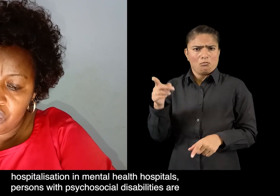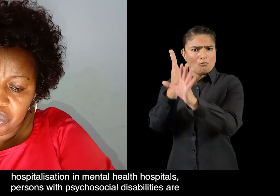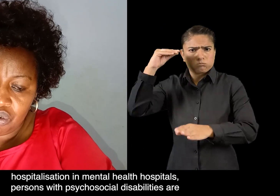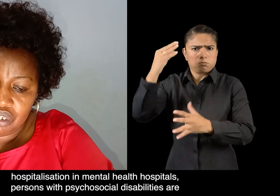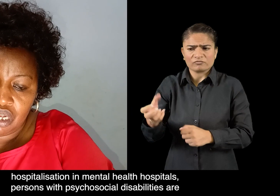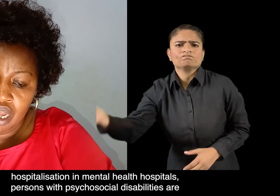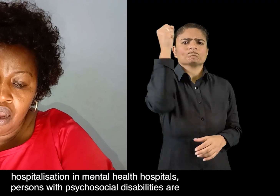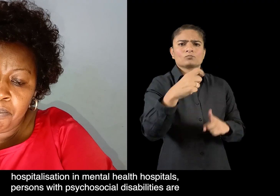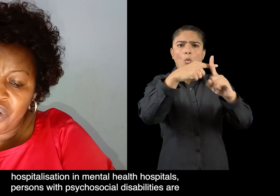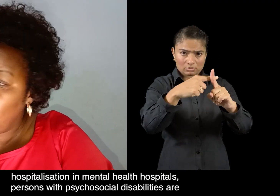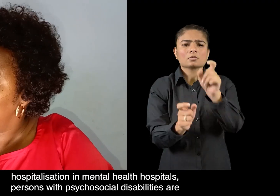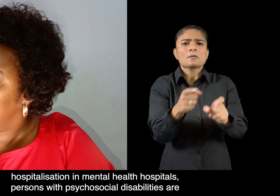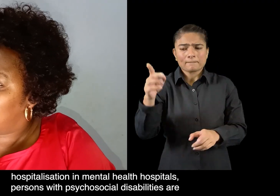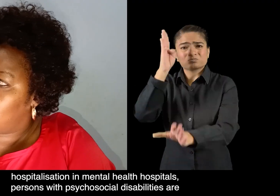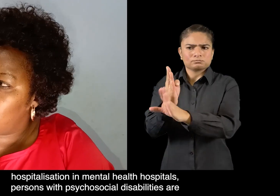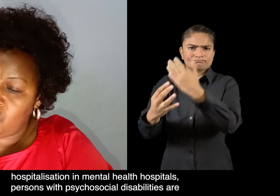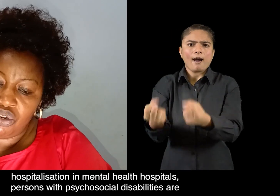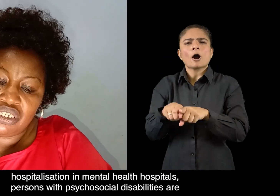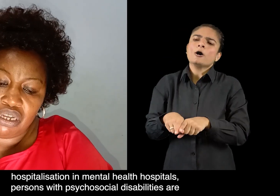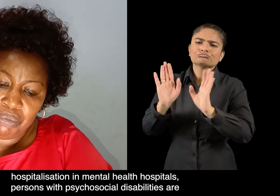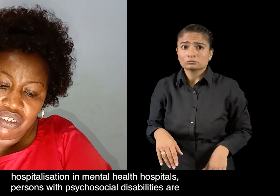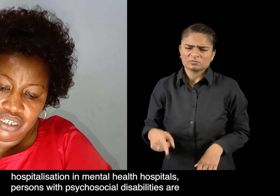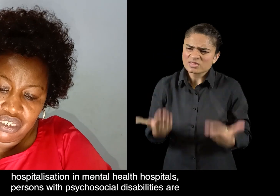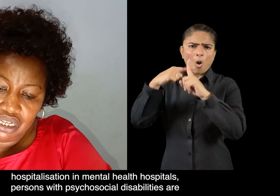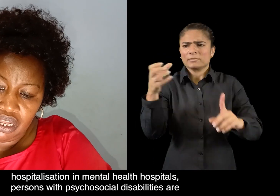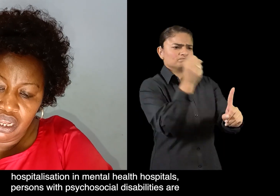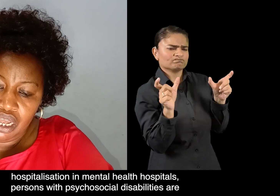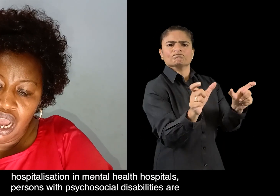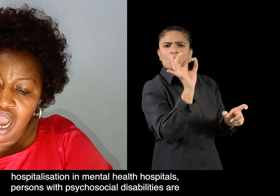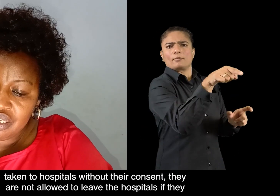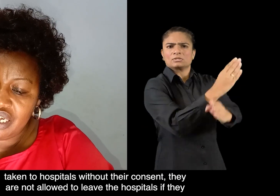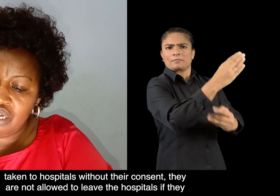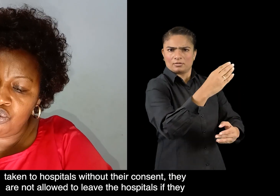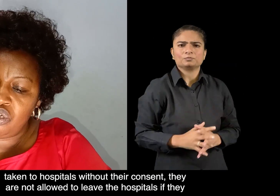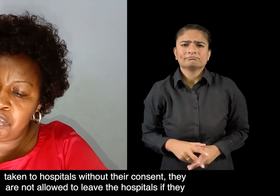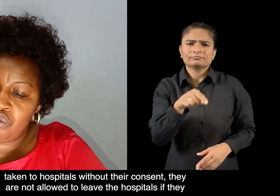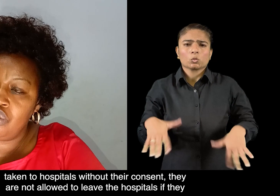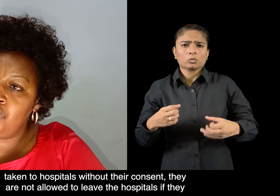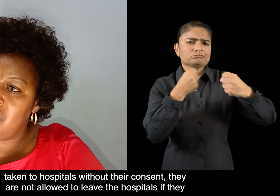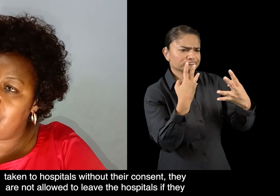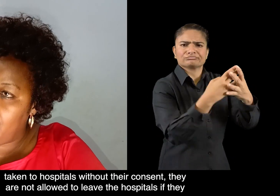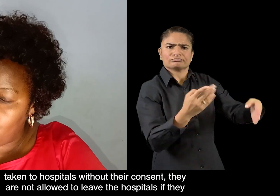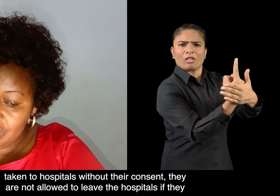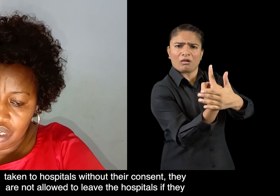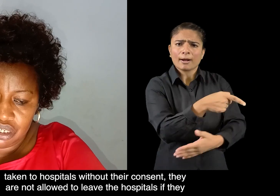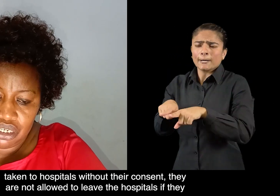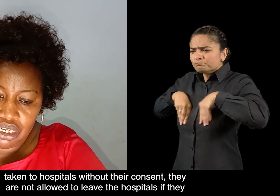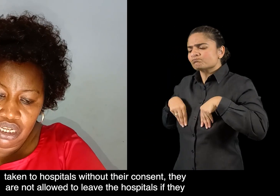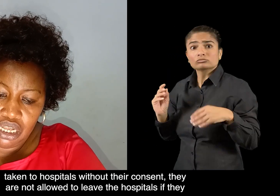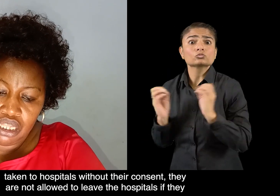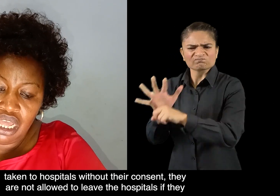mental hospitals. Persons with psychosocial disabilities are taken to hospitals without their